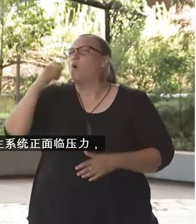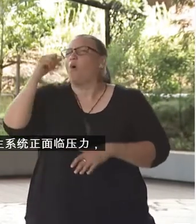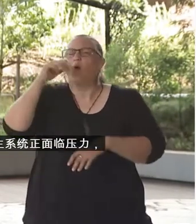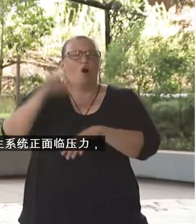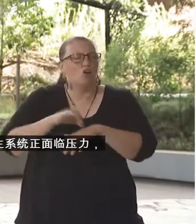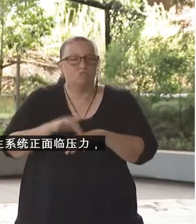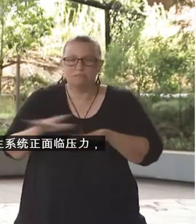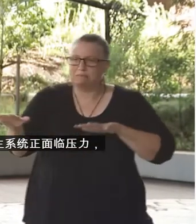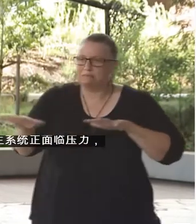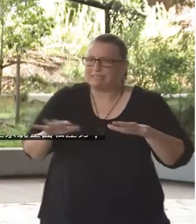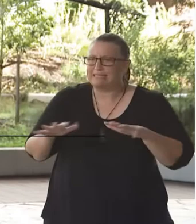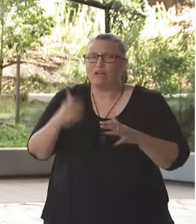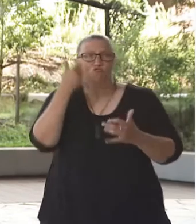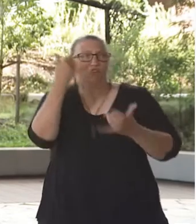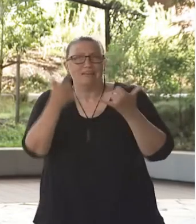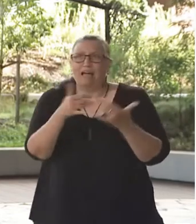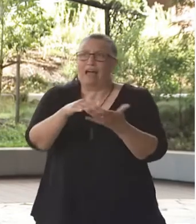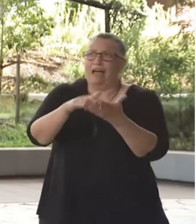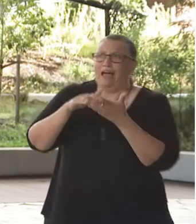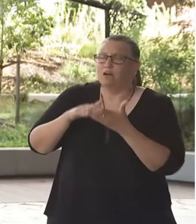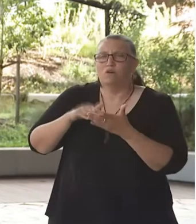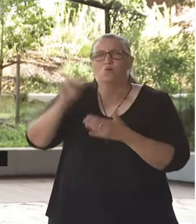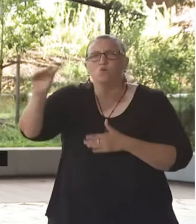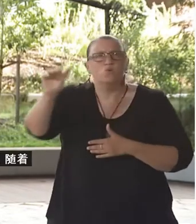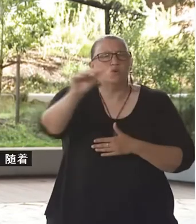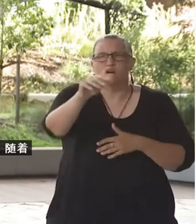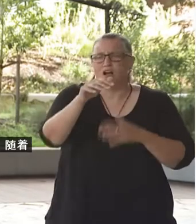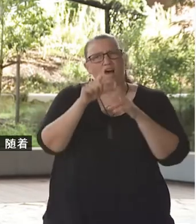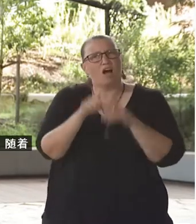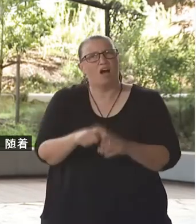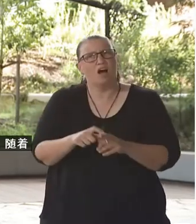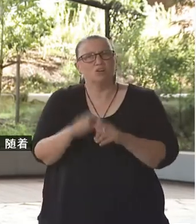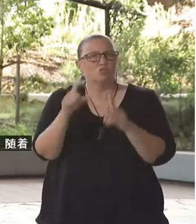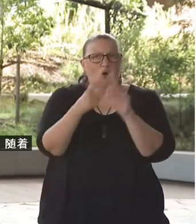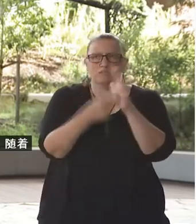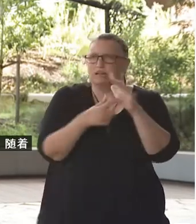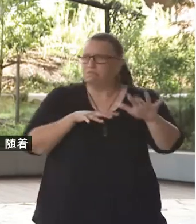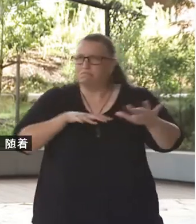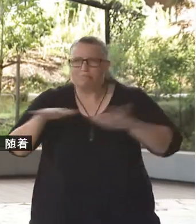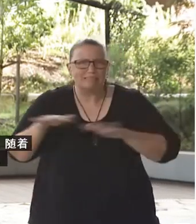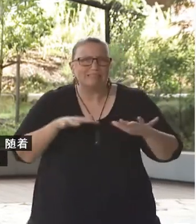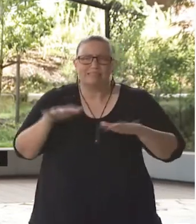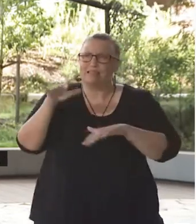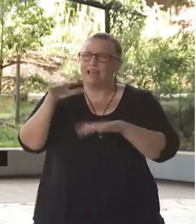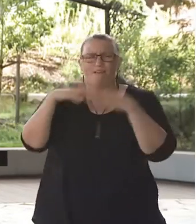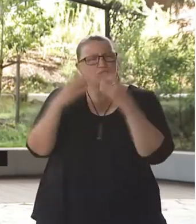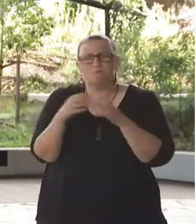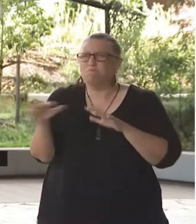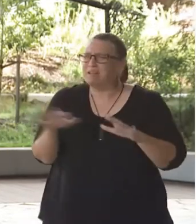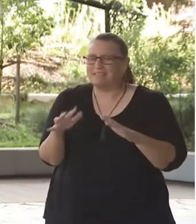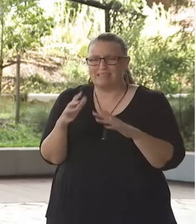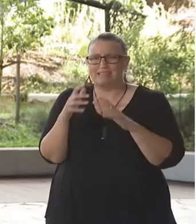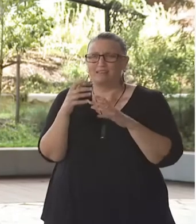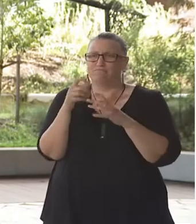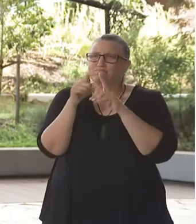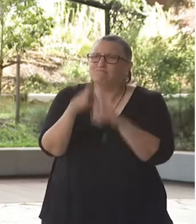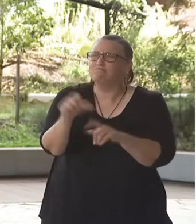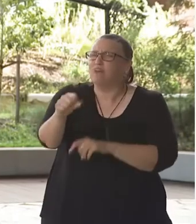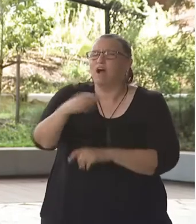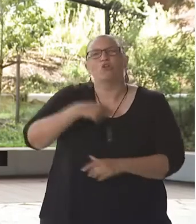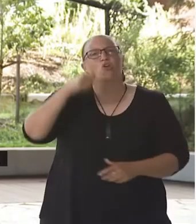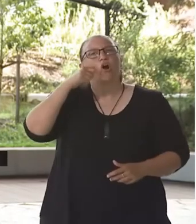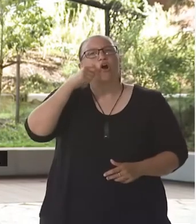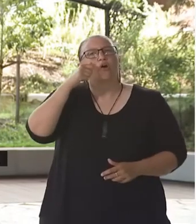state, just like right around the country and right around the world as we move through this pandemic. It is going to be a difficult